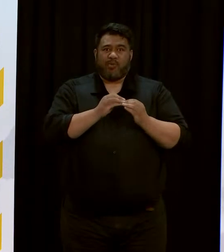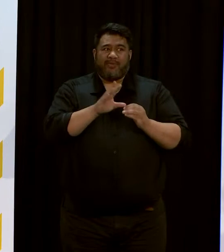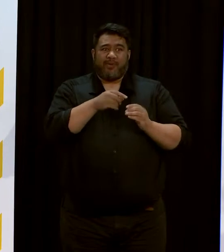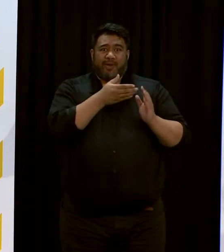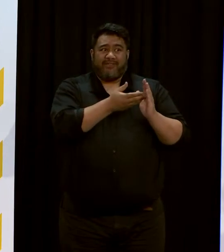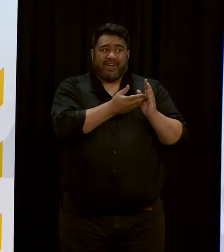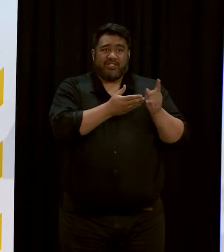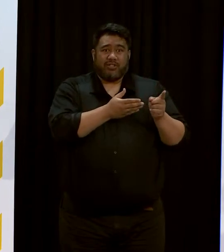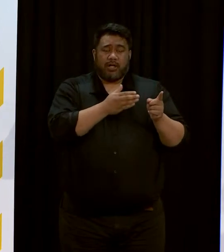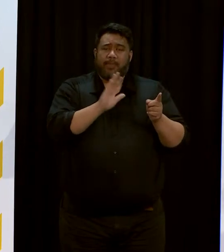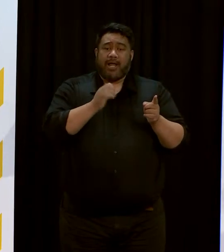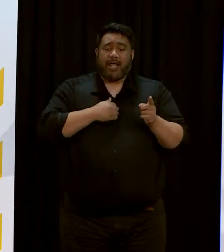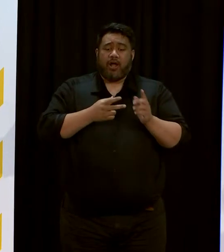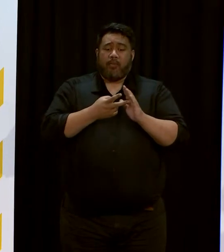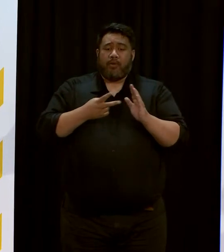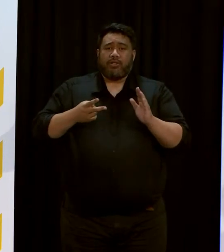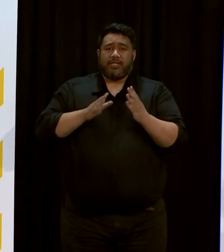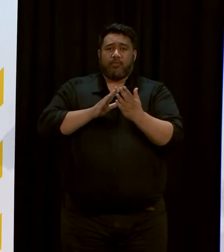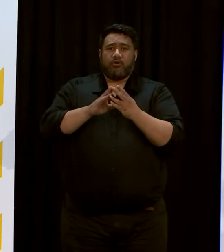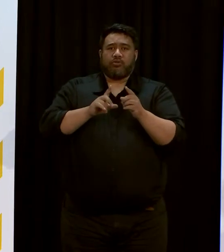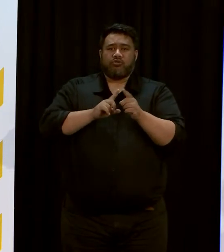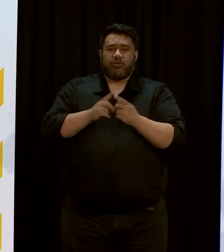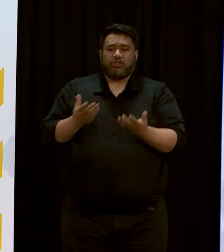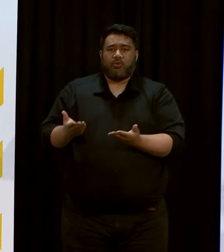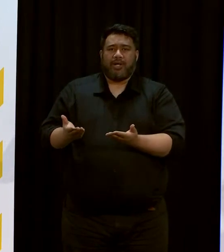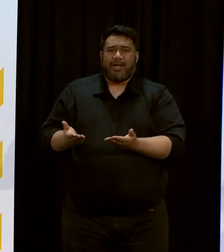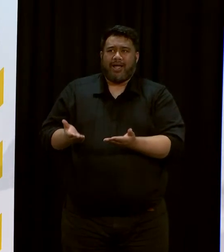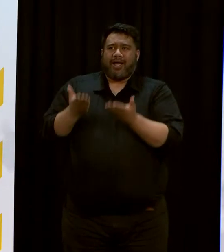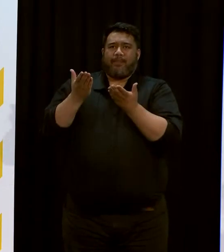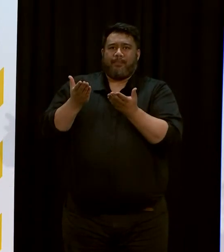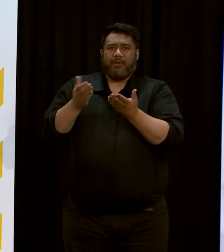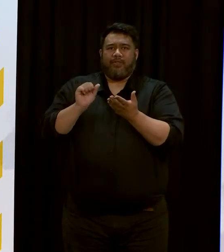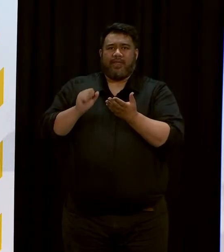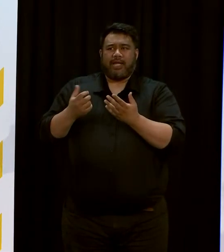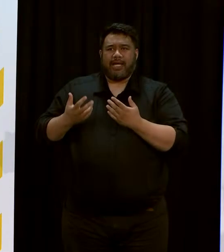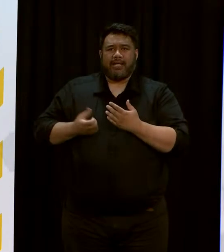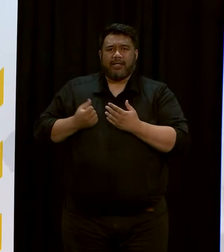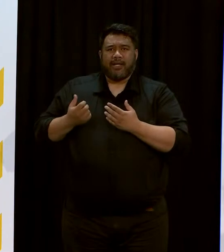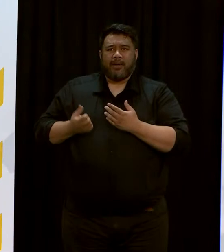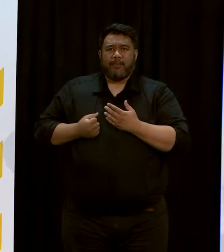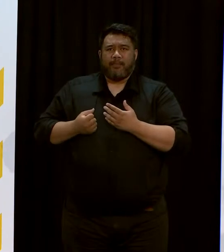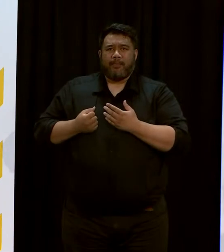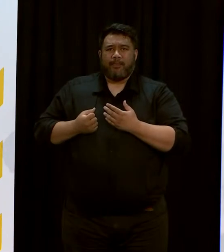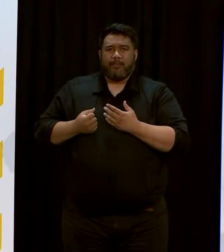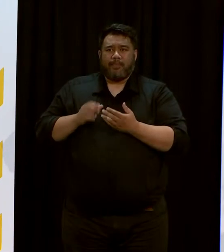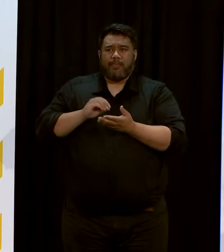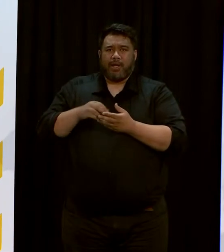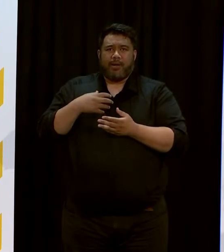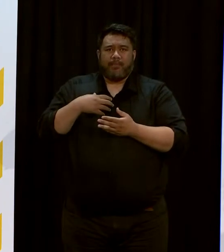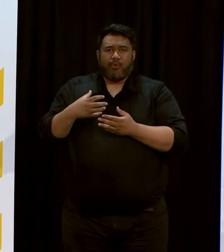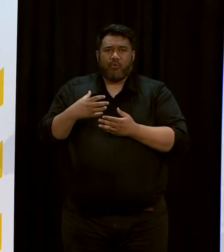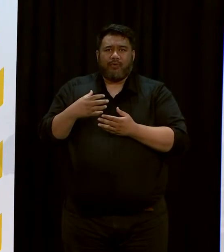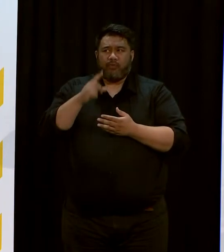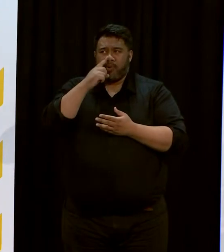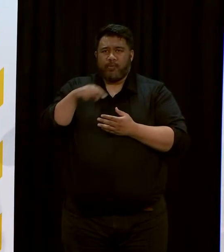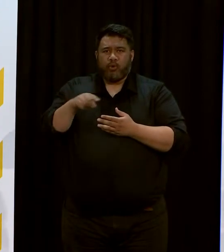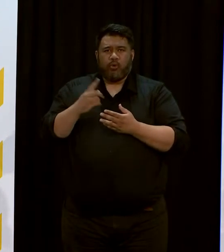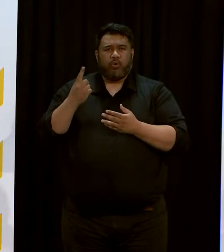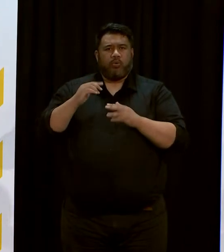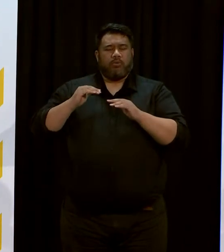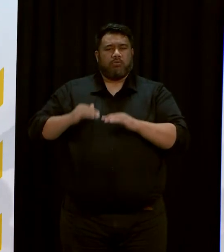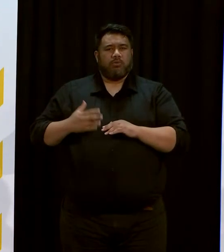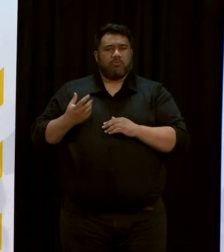a policy approach that has been about trying to lift specifically the incomes of those who currently have the lowest wages in the country. And we've